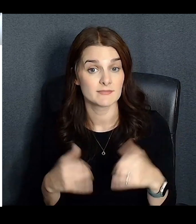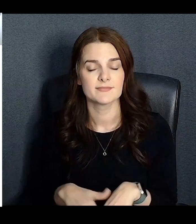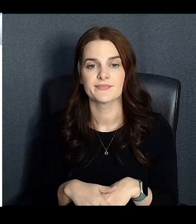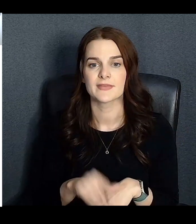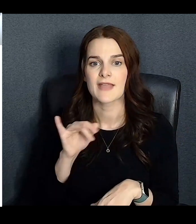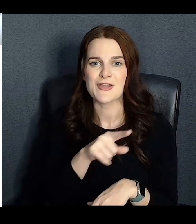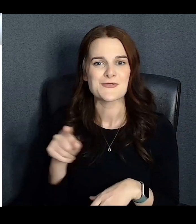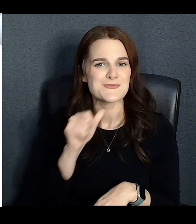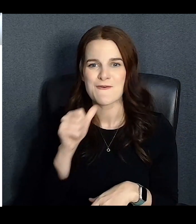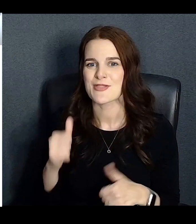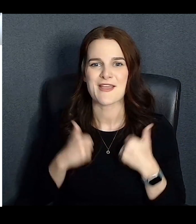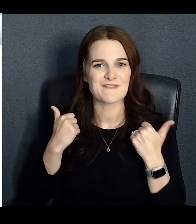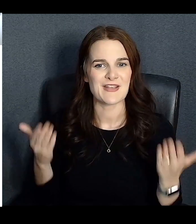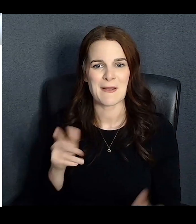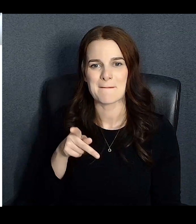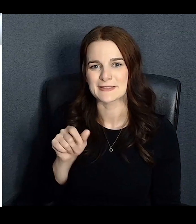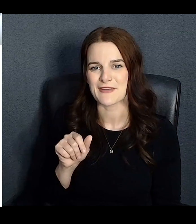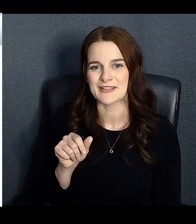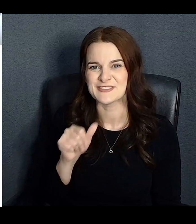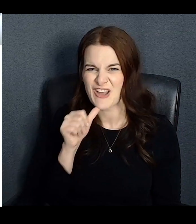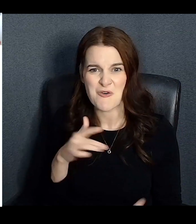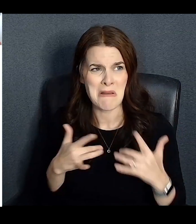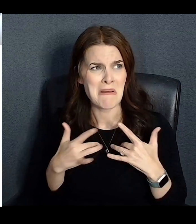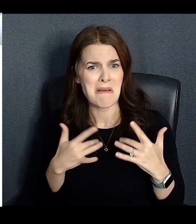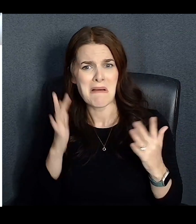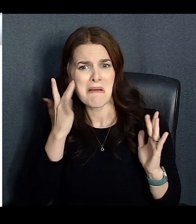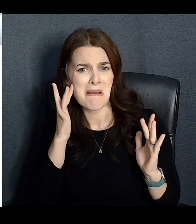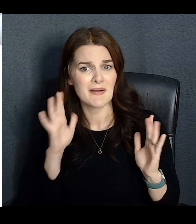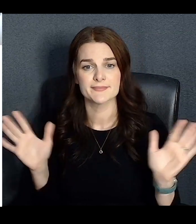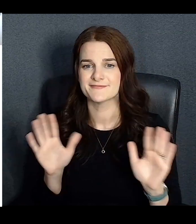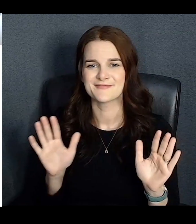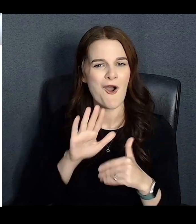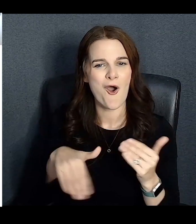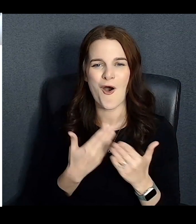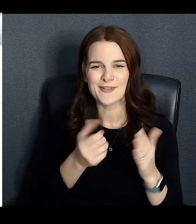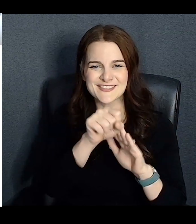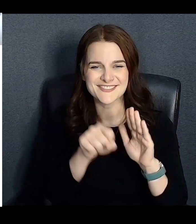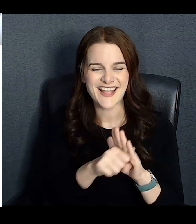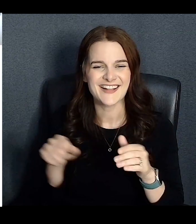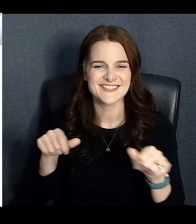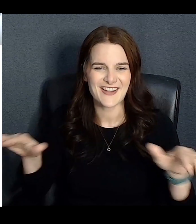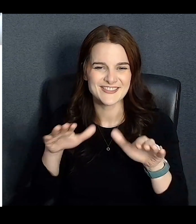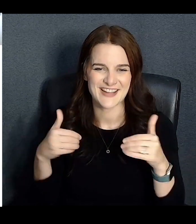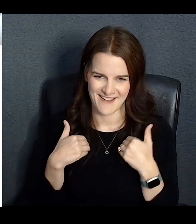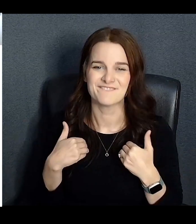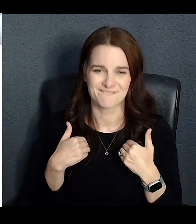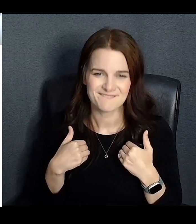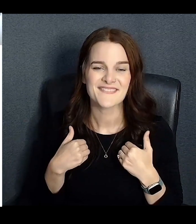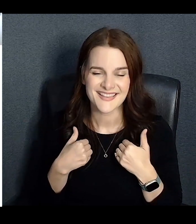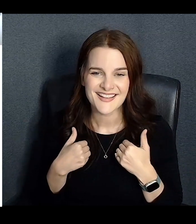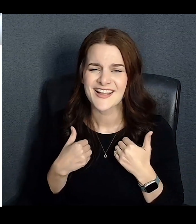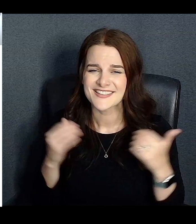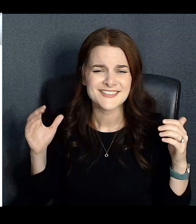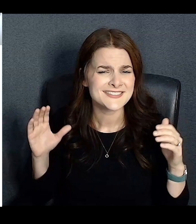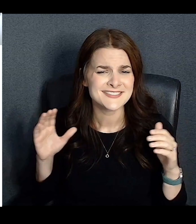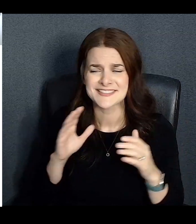today. And if you don't live in Pennsylvania, again, don't worry. This is something that every single state and territory does. Every state